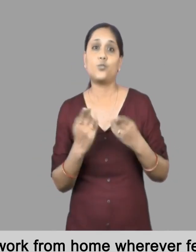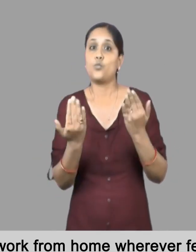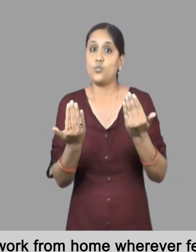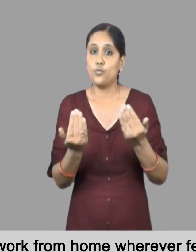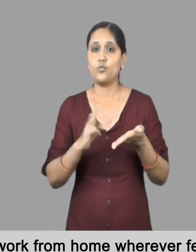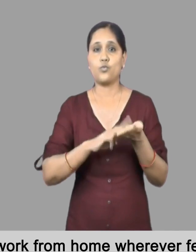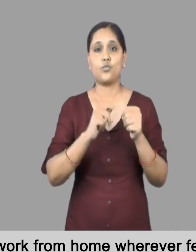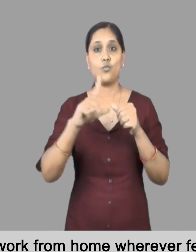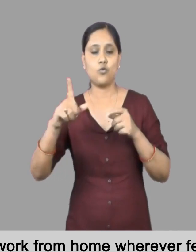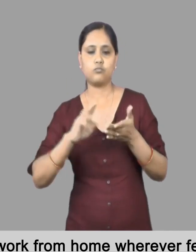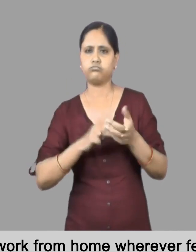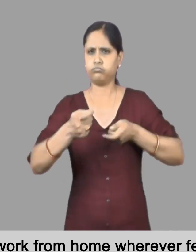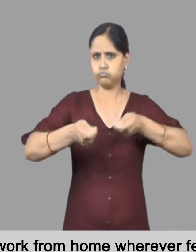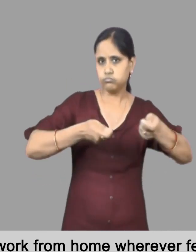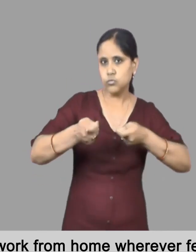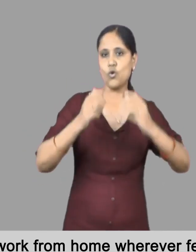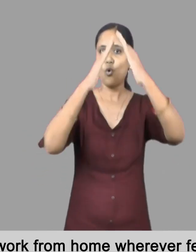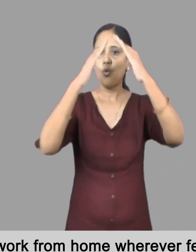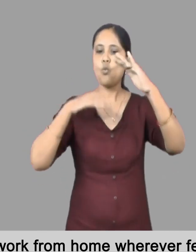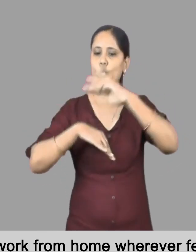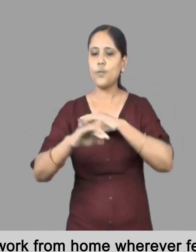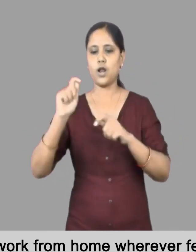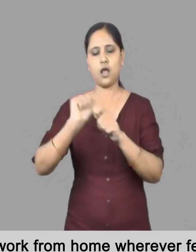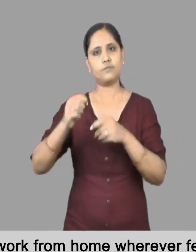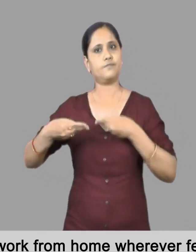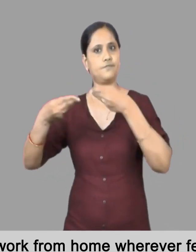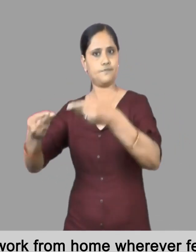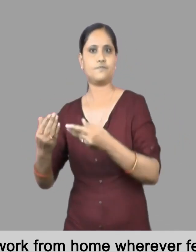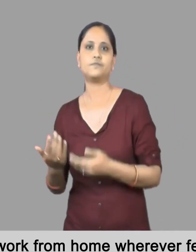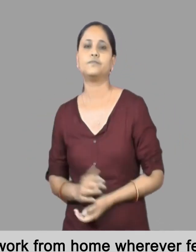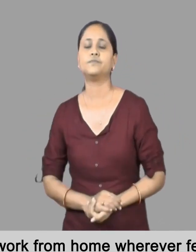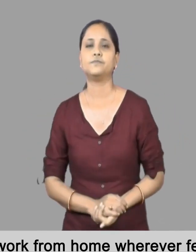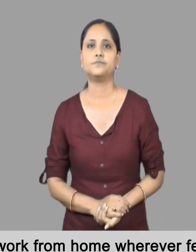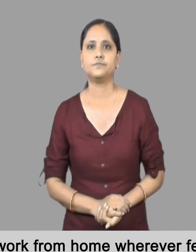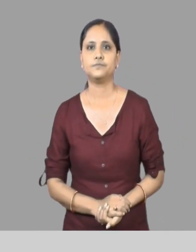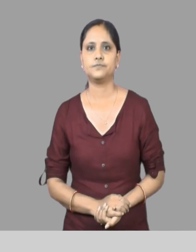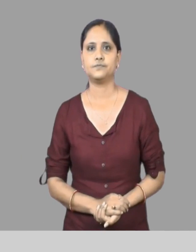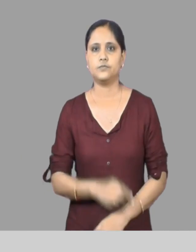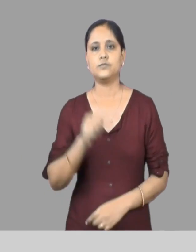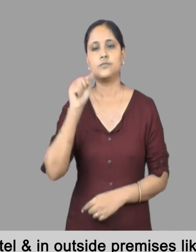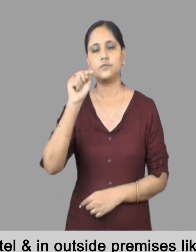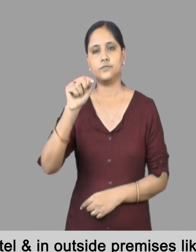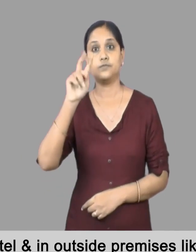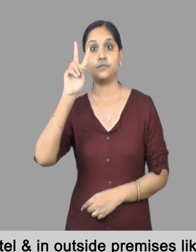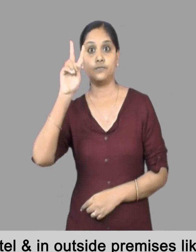Hotel management to facilitate work from home wherever feasible. Point